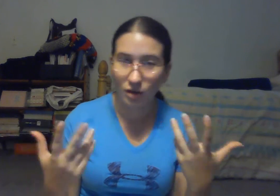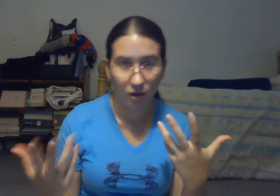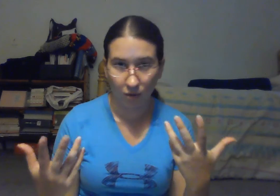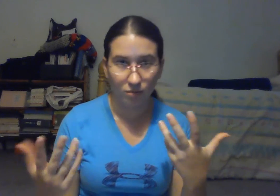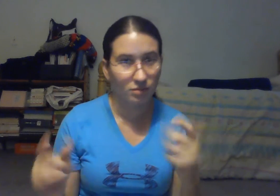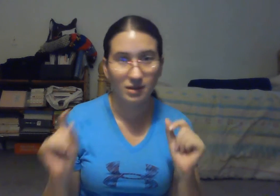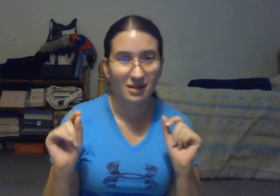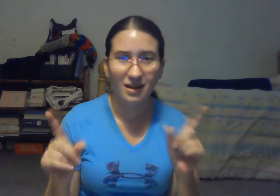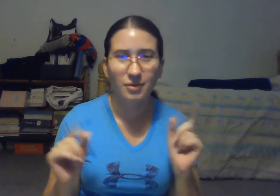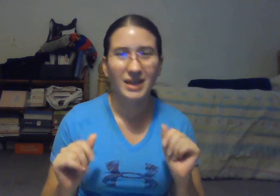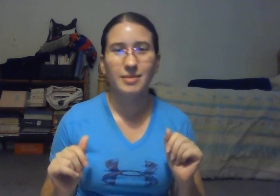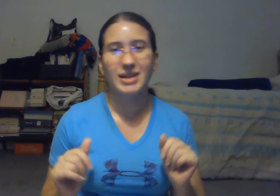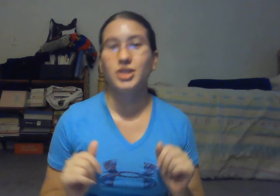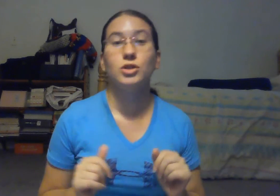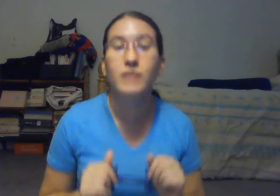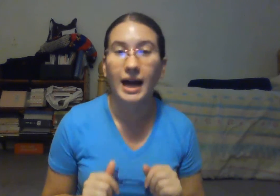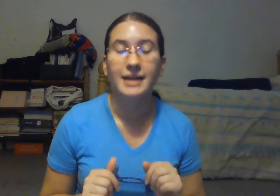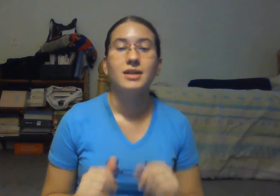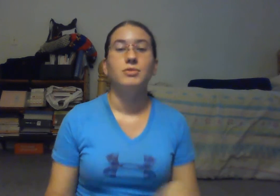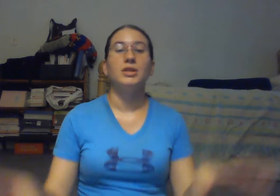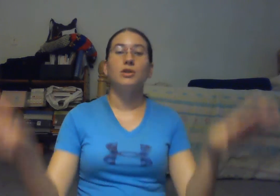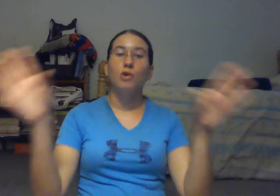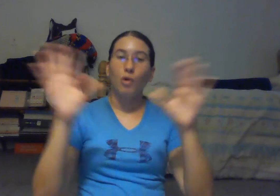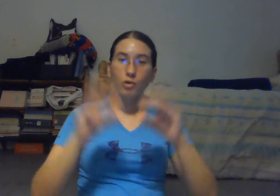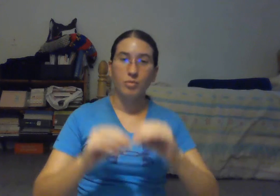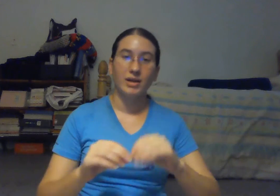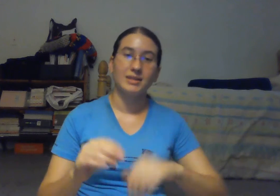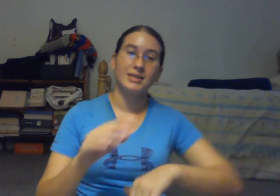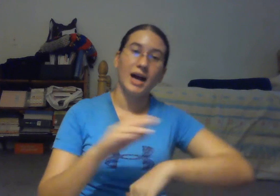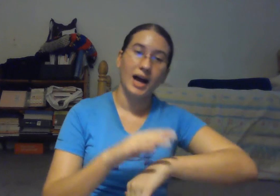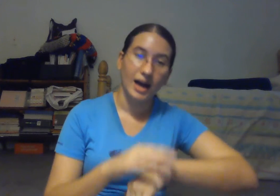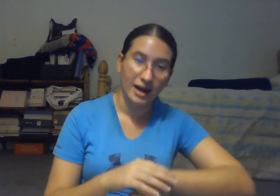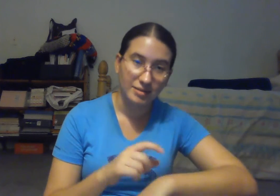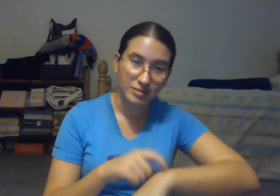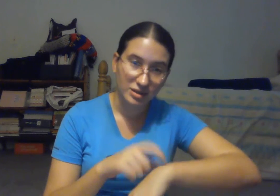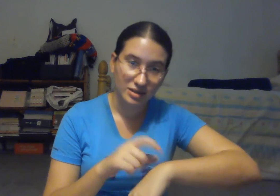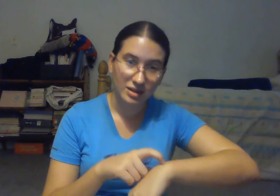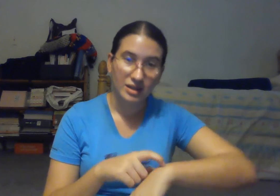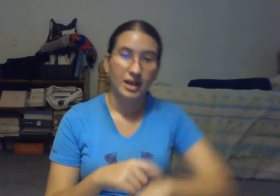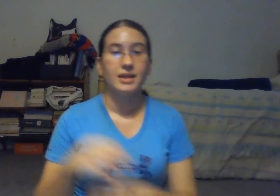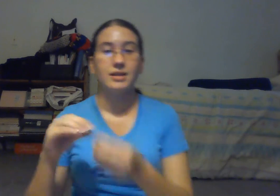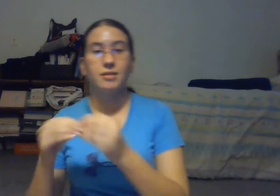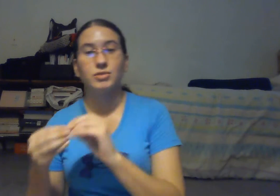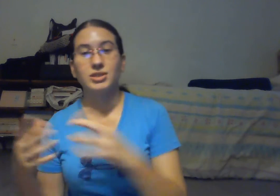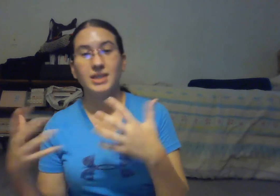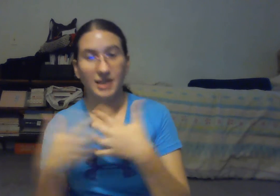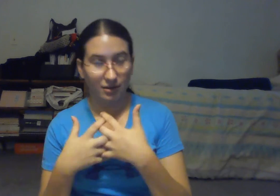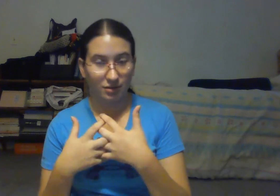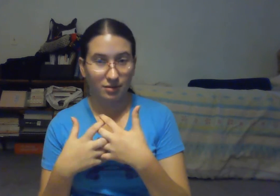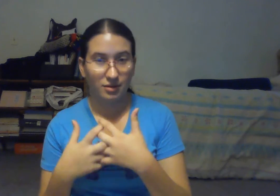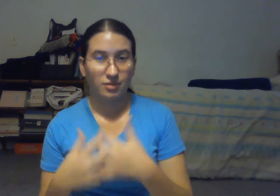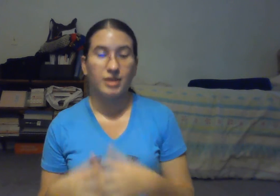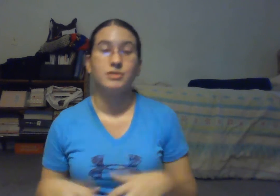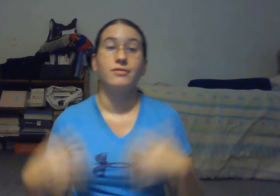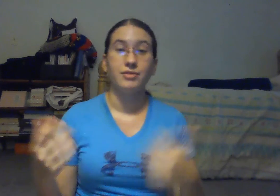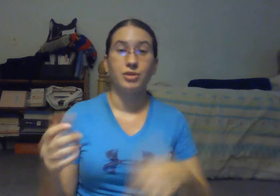no, we ain't about to do that. We incorporate time and the number together. Right, so 5